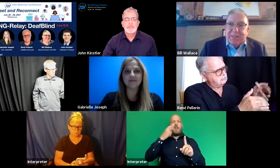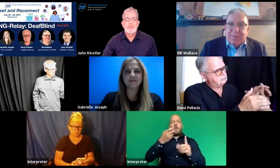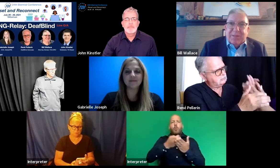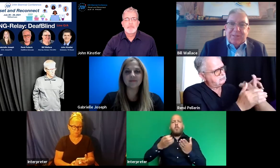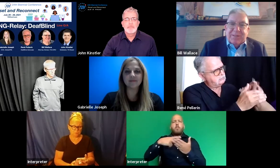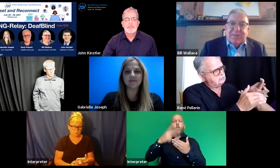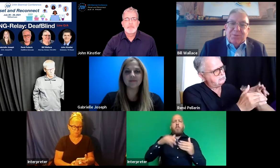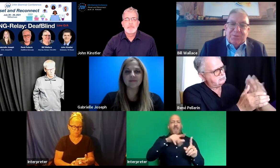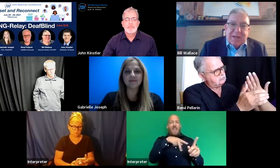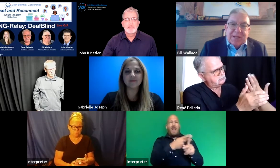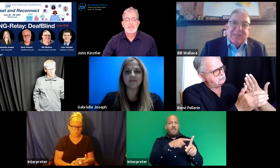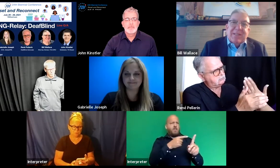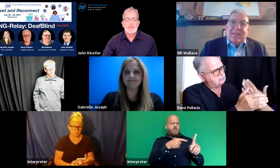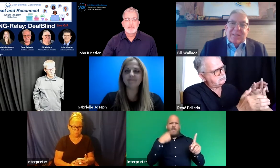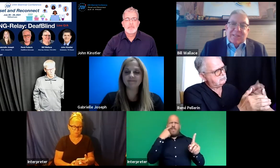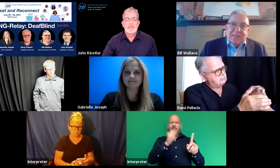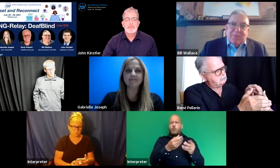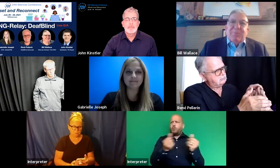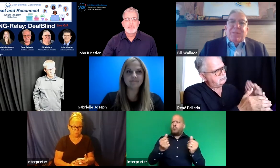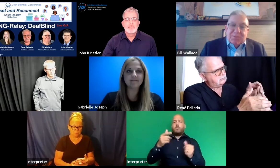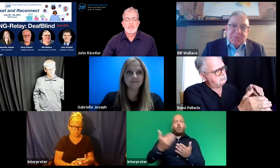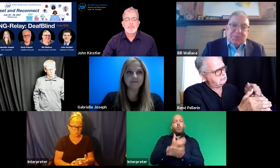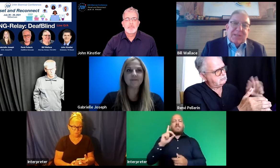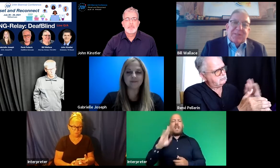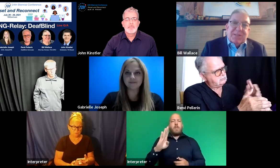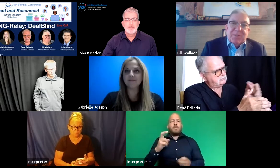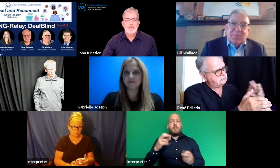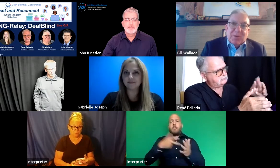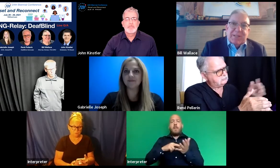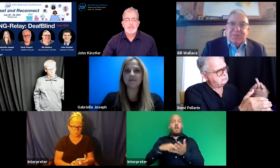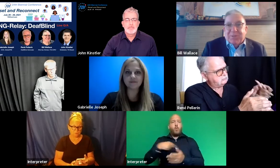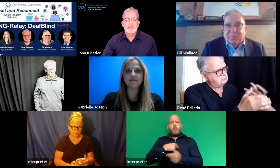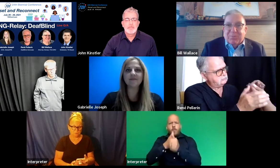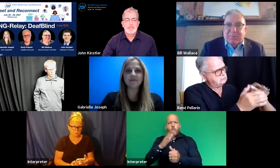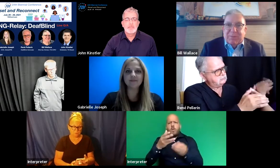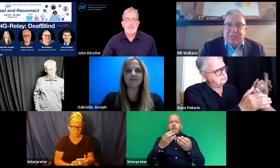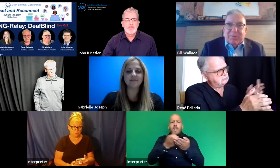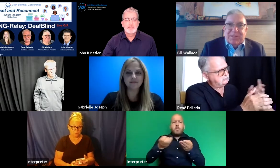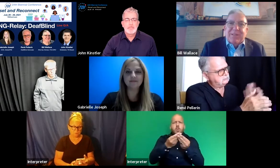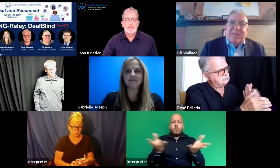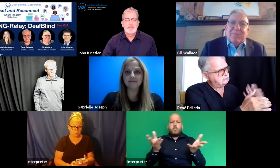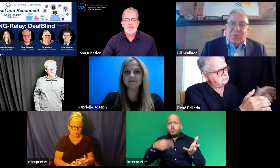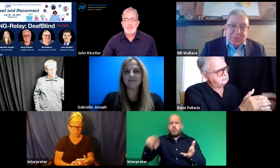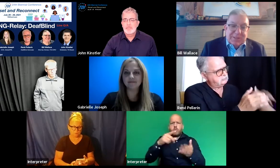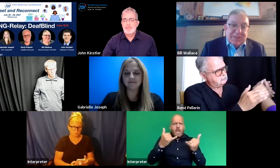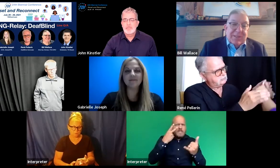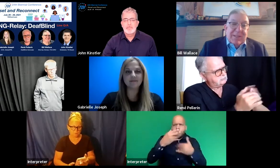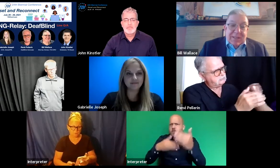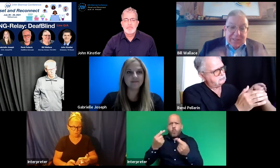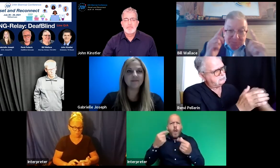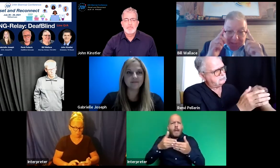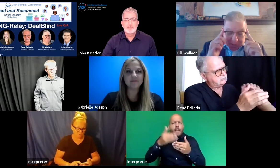new database to track equipment distribution that's underway, so maybe it could be rolled